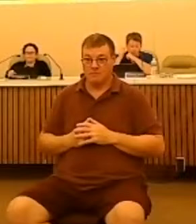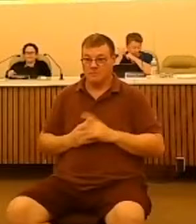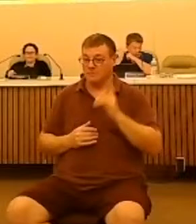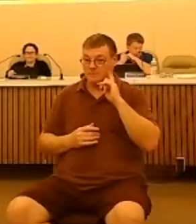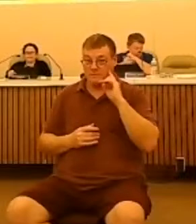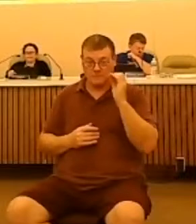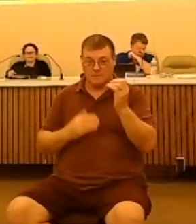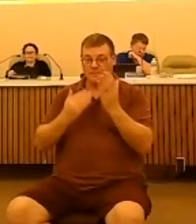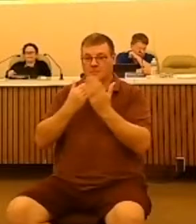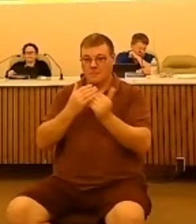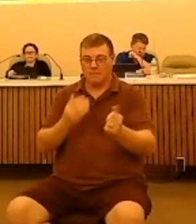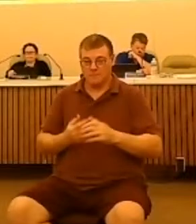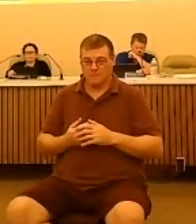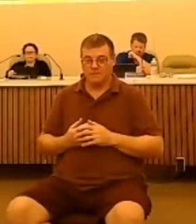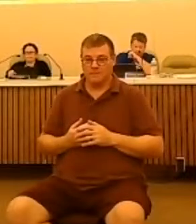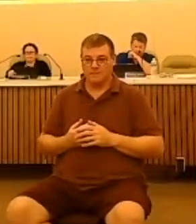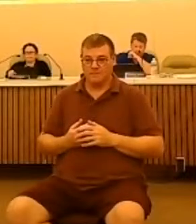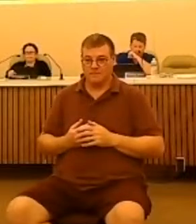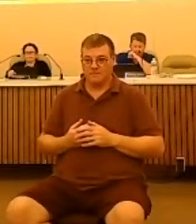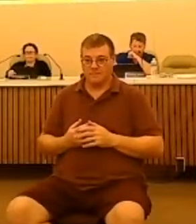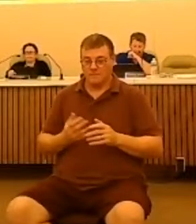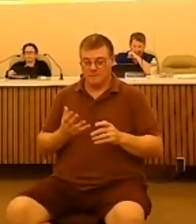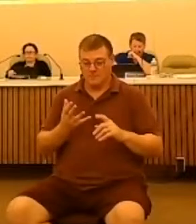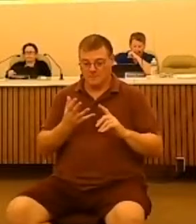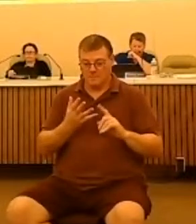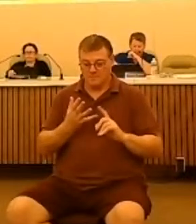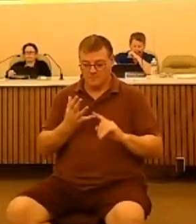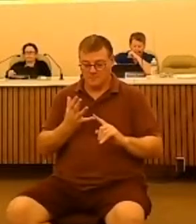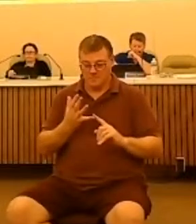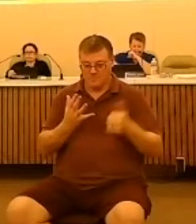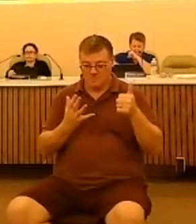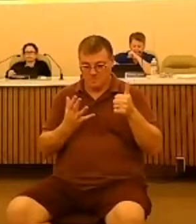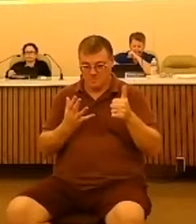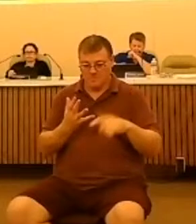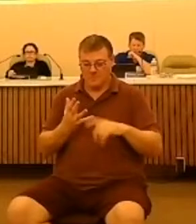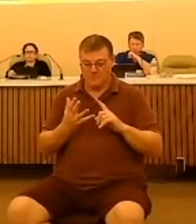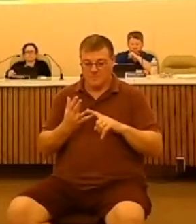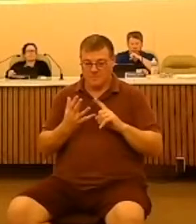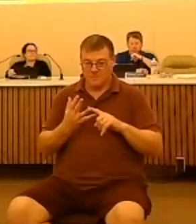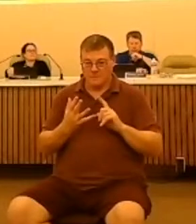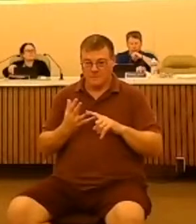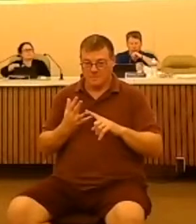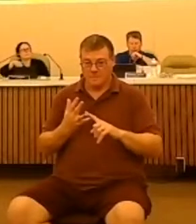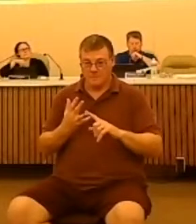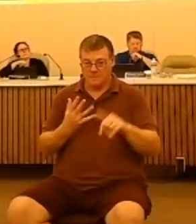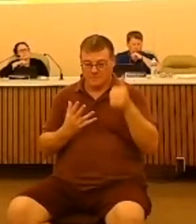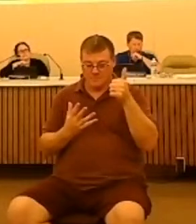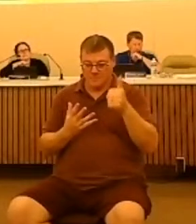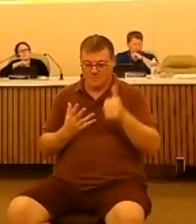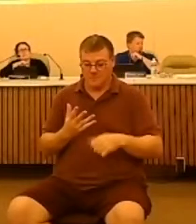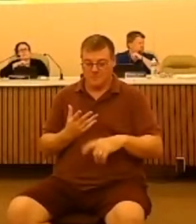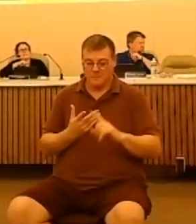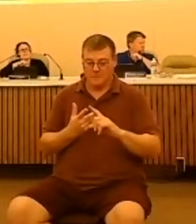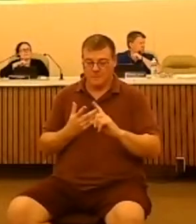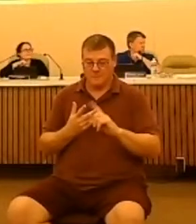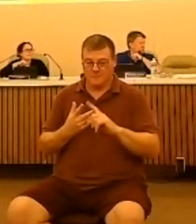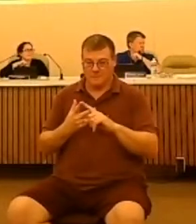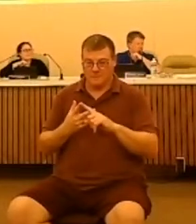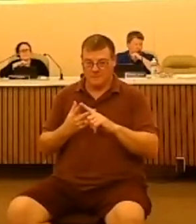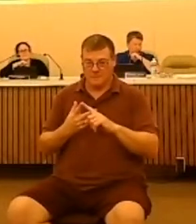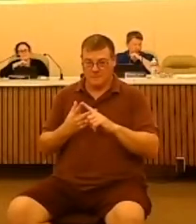none, please call the roll. Councilmember Barley, Aye. Councilmember Stafford,